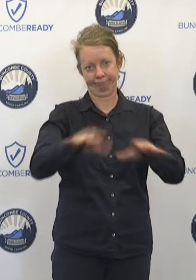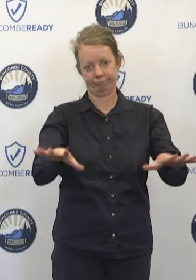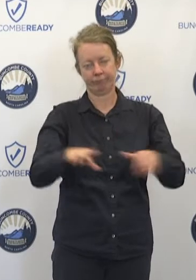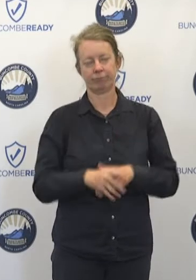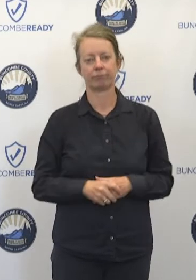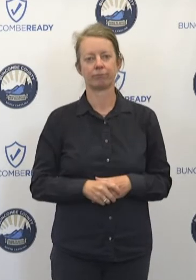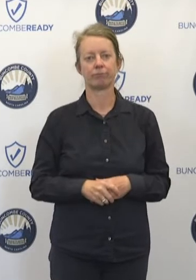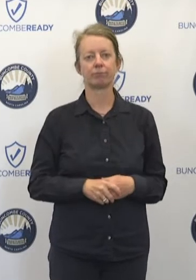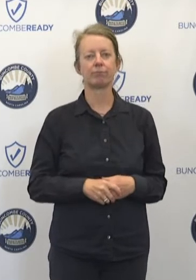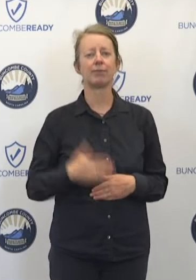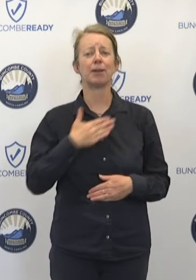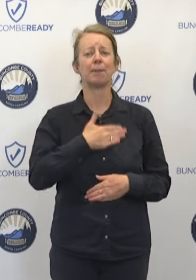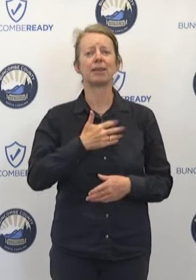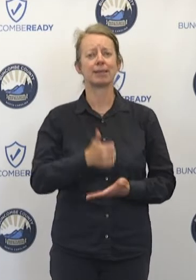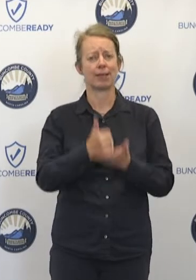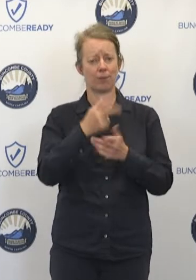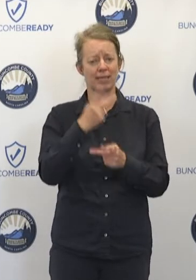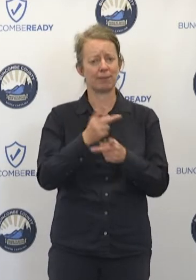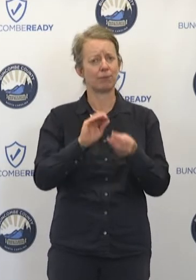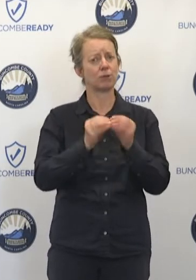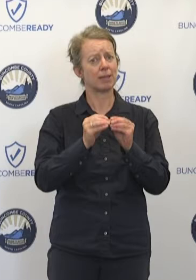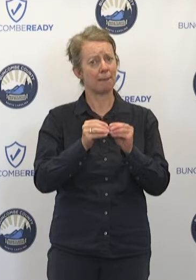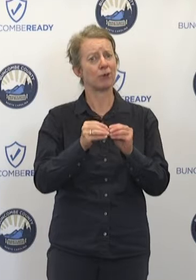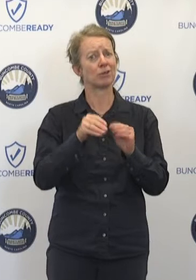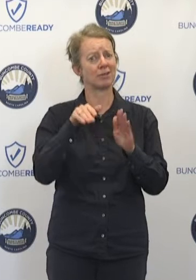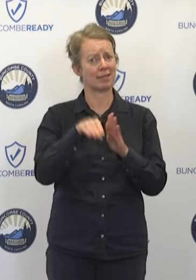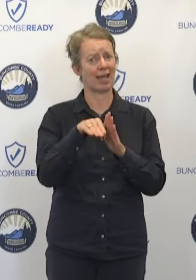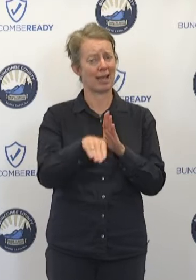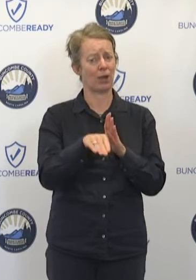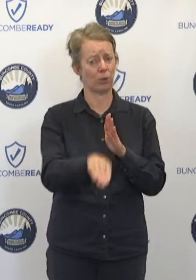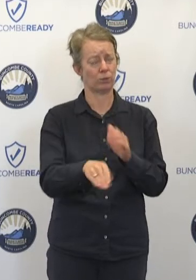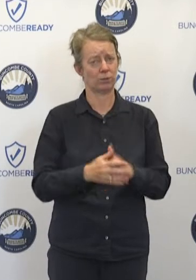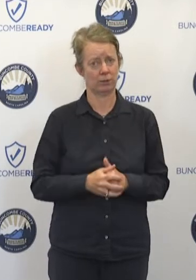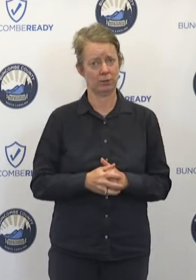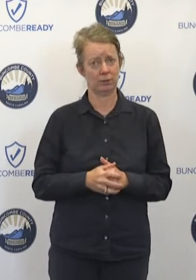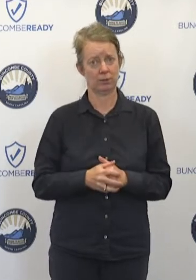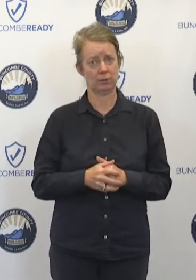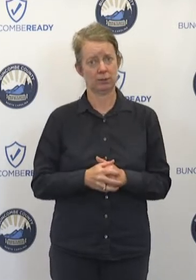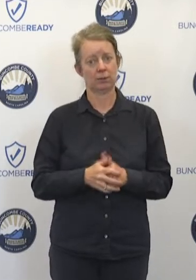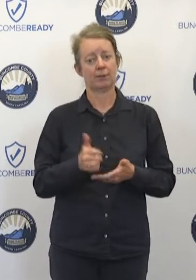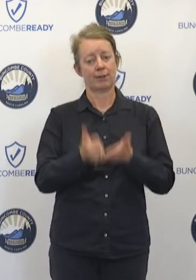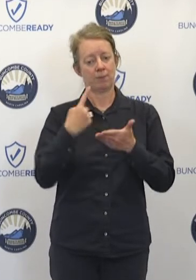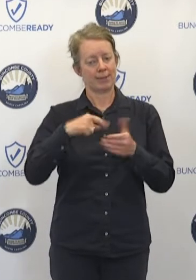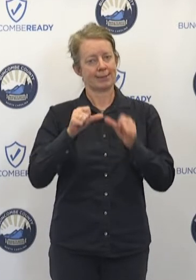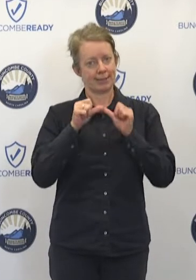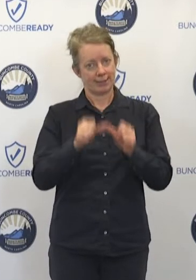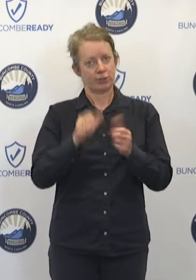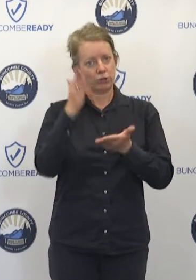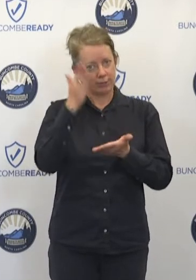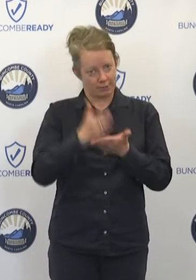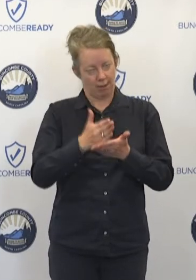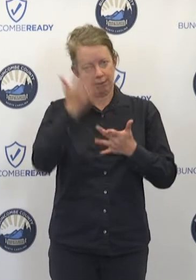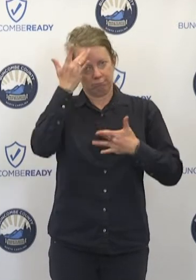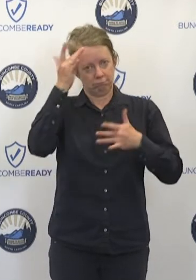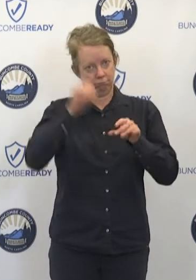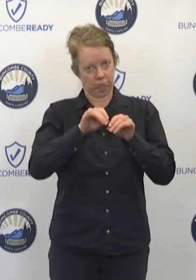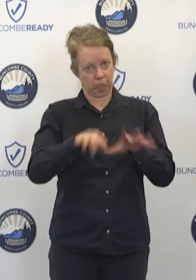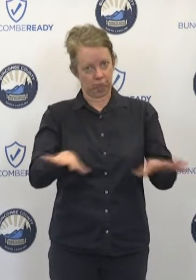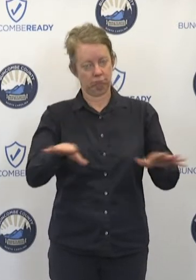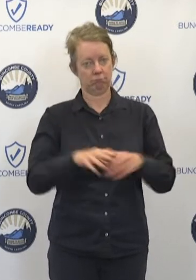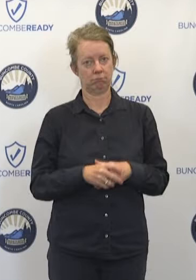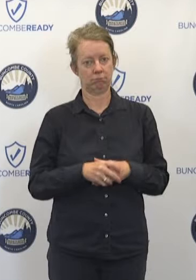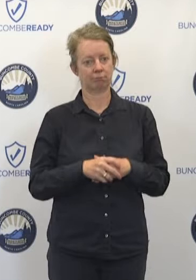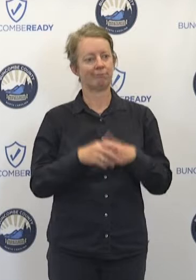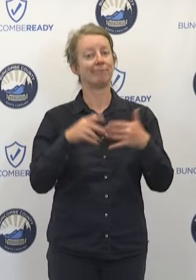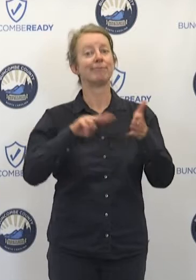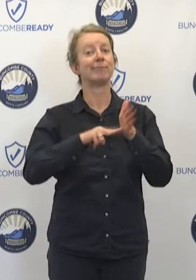Please help keep our indicators heading in the right direction and help us continue to stop the spread of COVID-19.